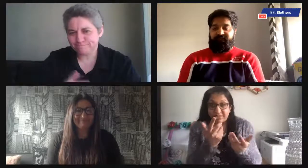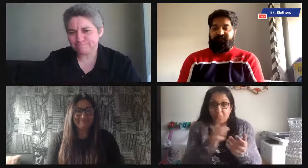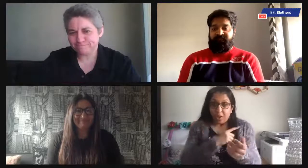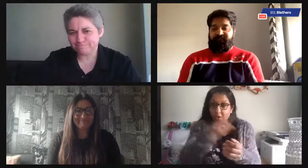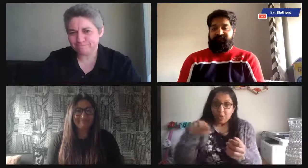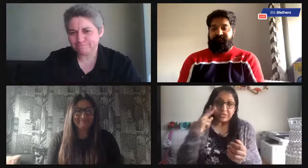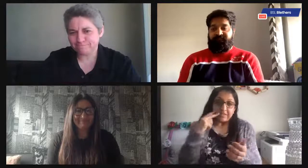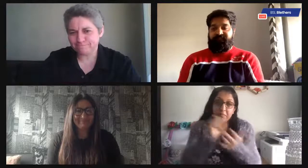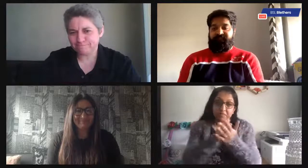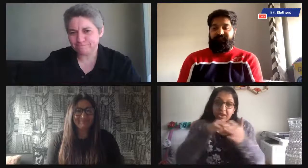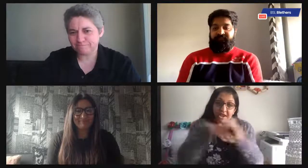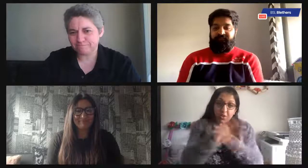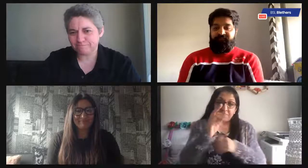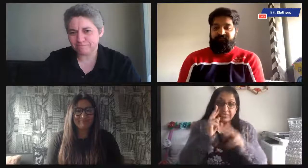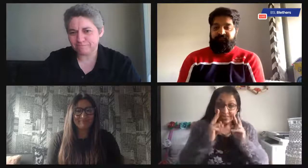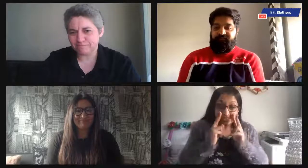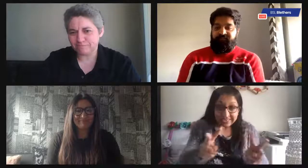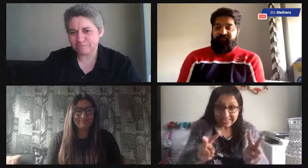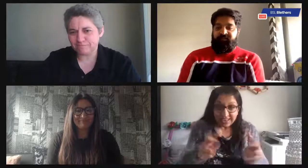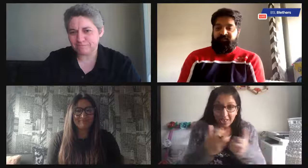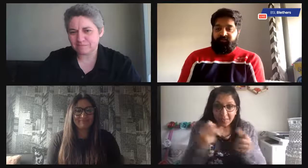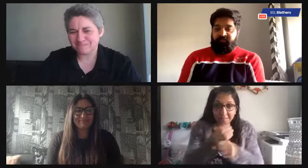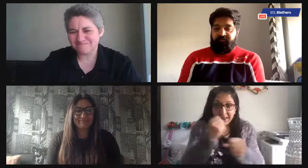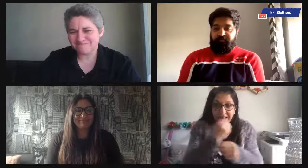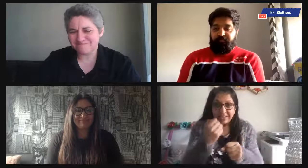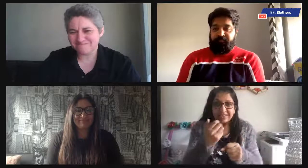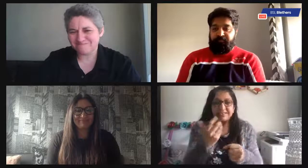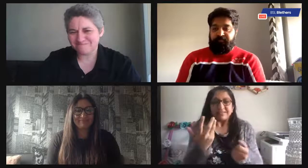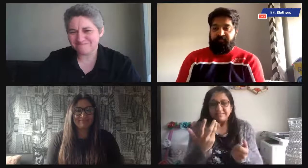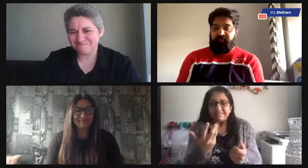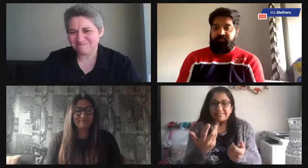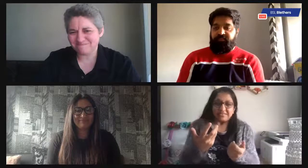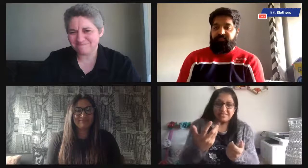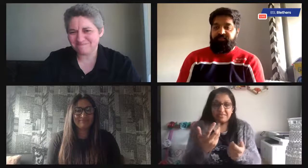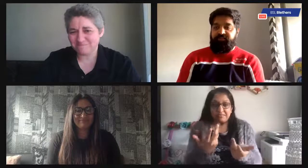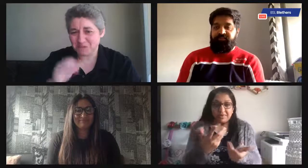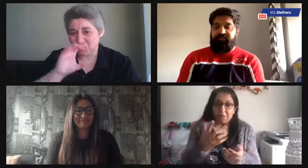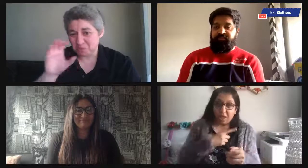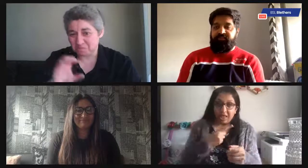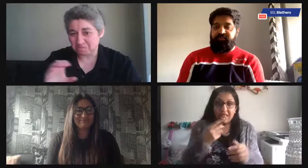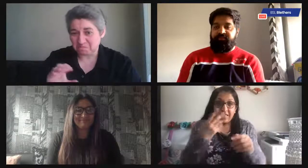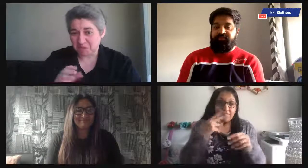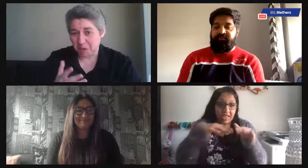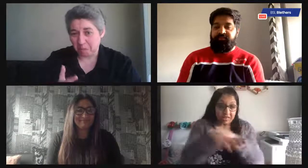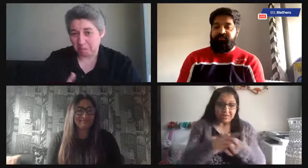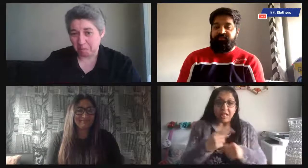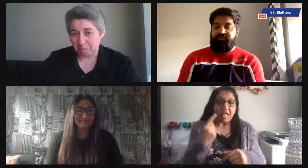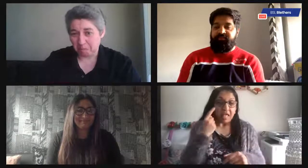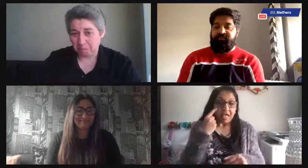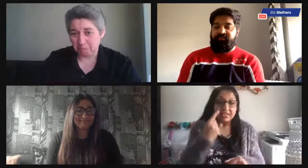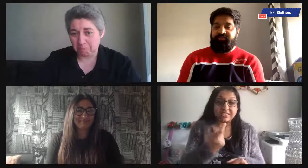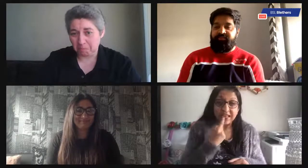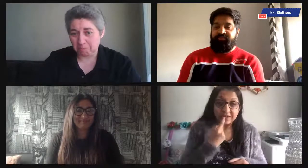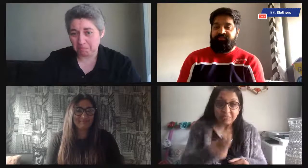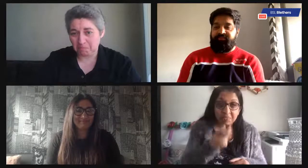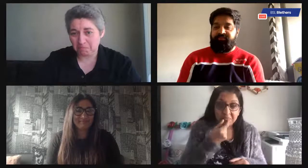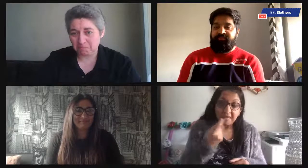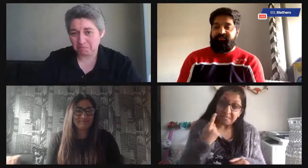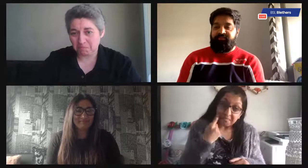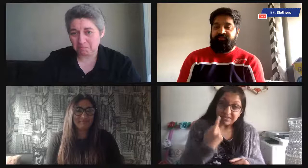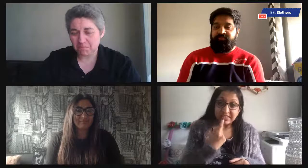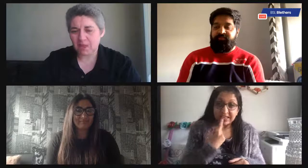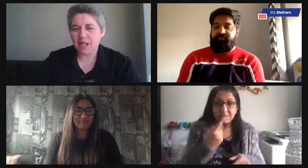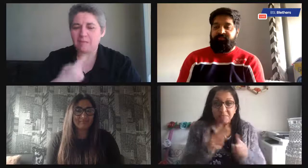then lockdown happened, so that gets postponed. So, but what we wanted it actually in the office so that people can see